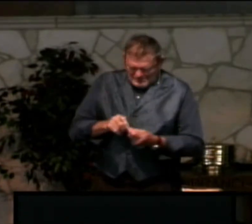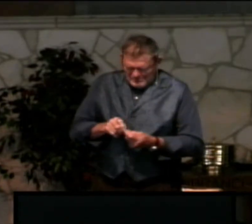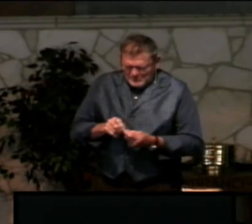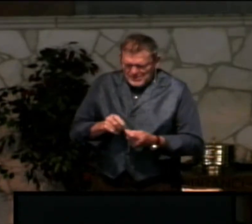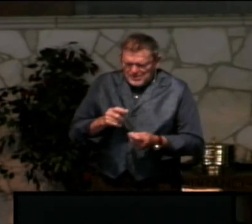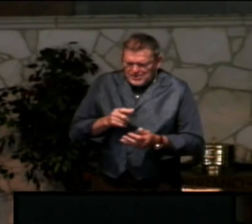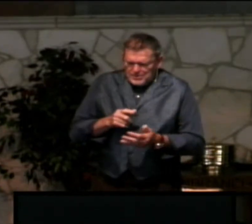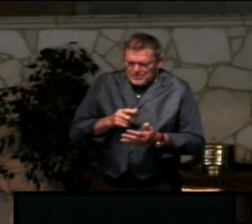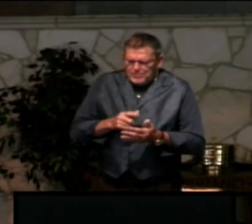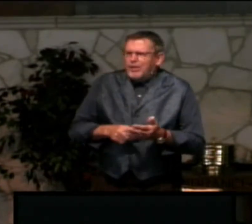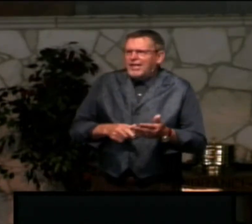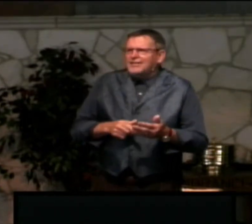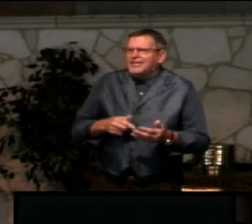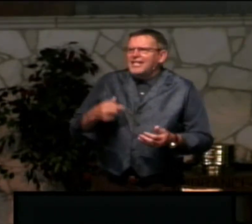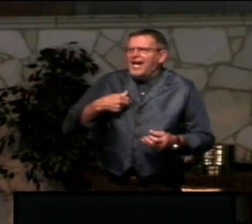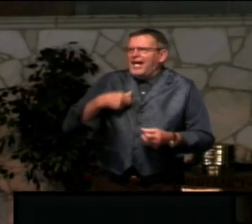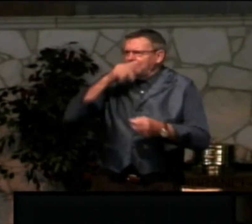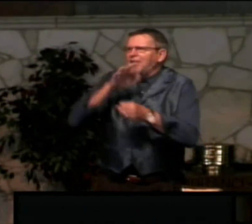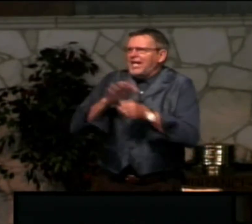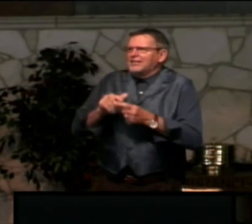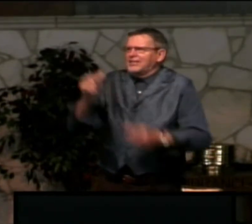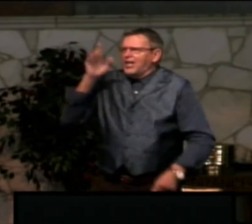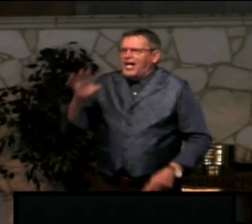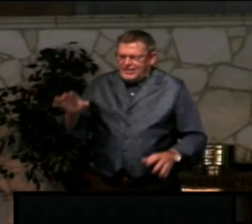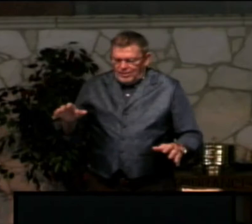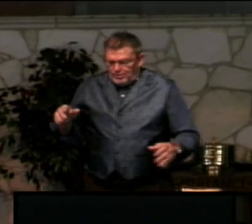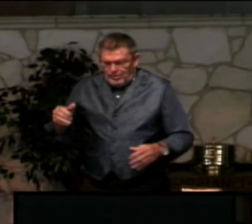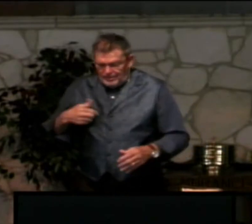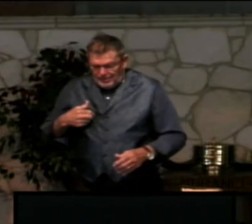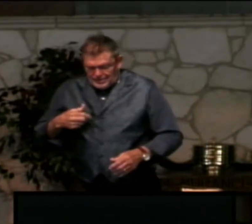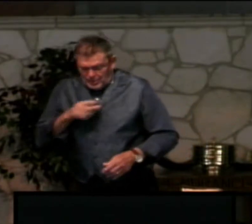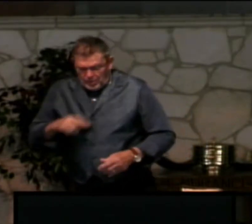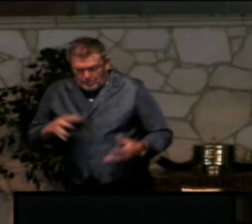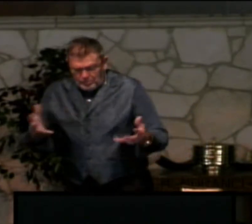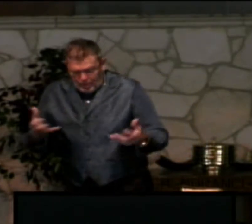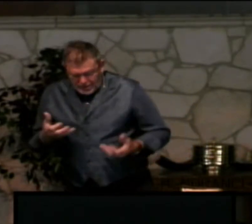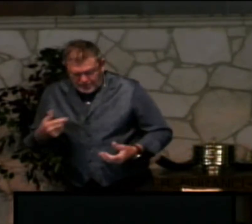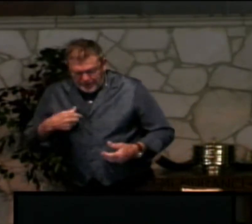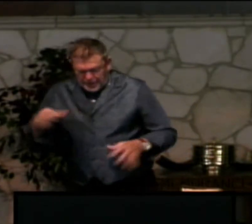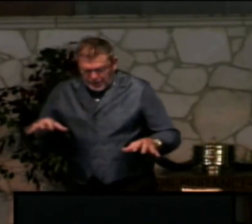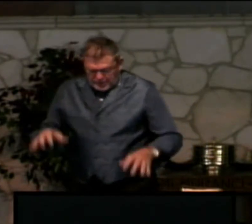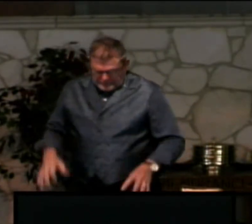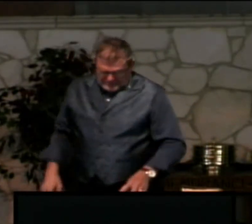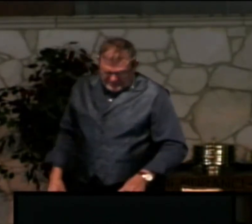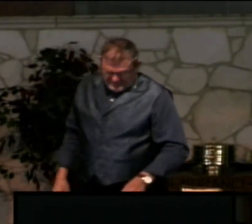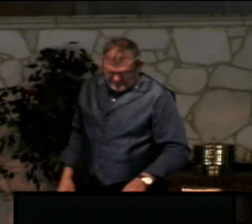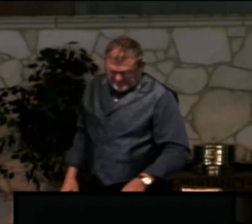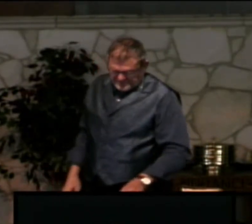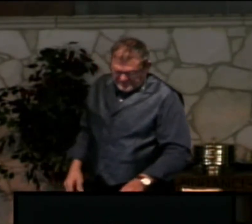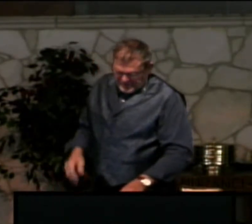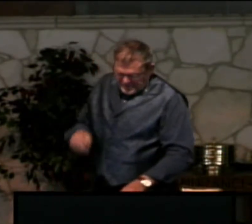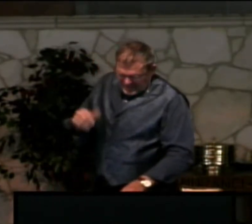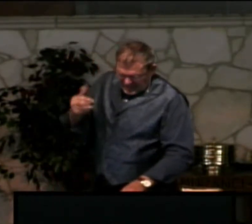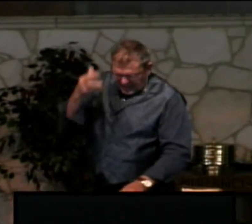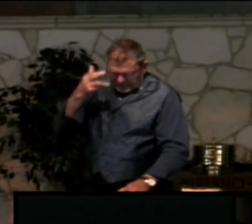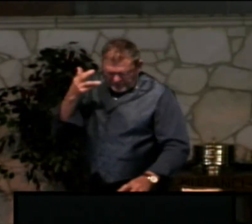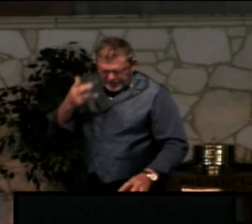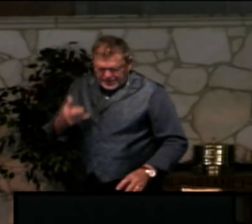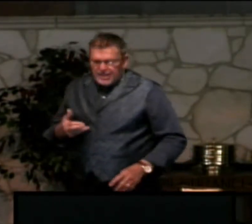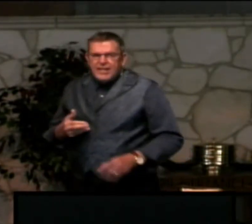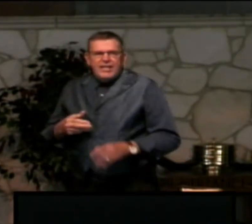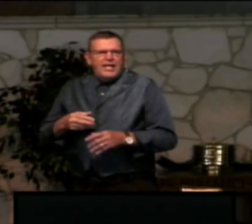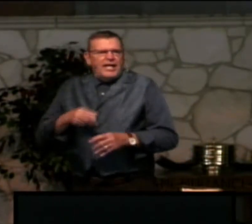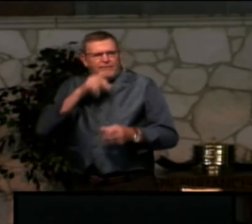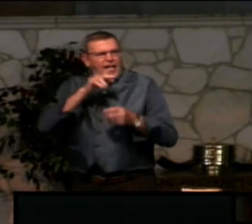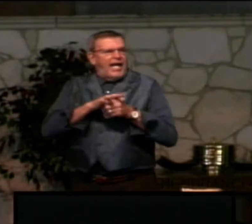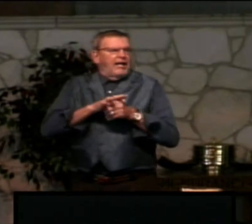Exactly what I vowed to God, or what the Lord wants me to do. Another